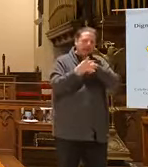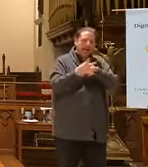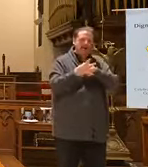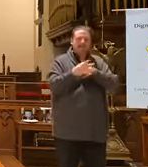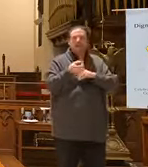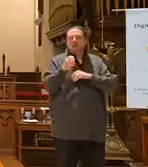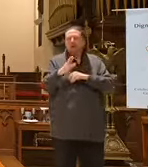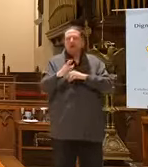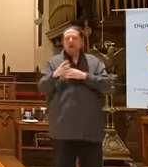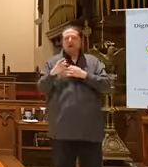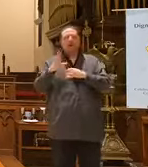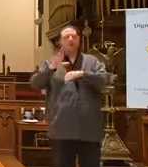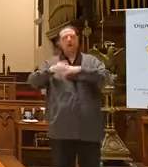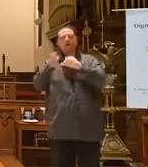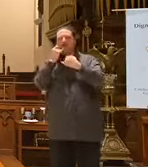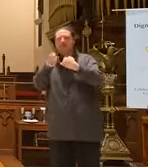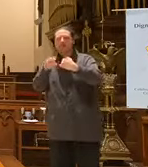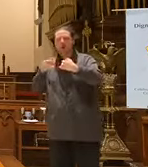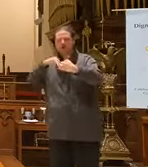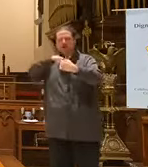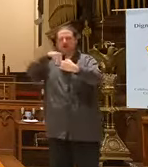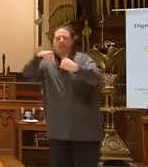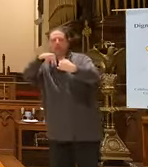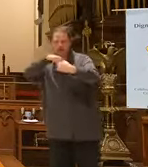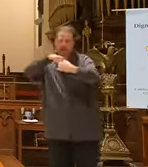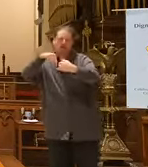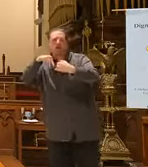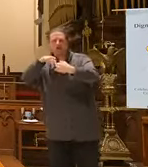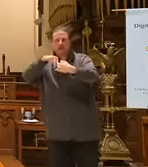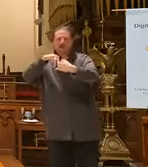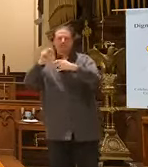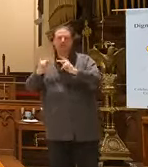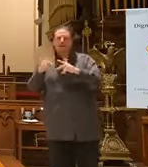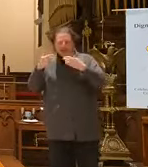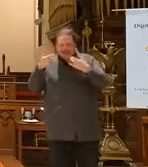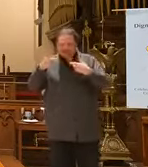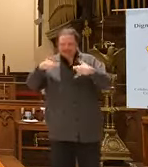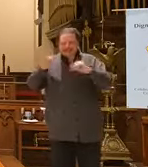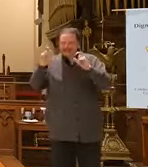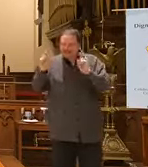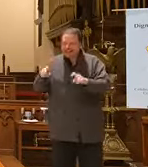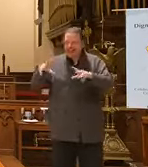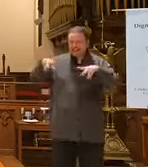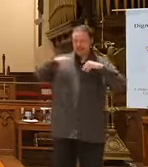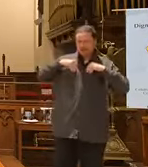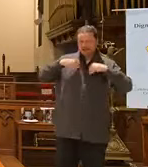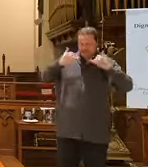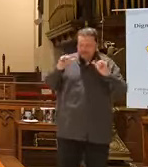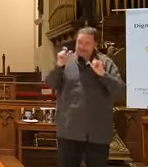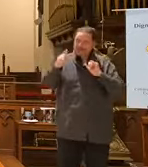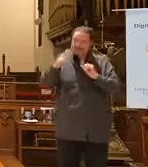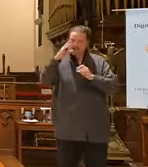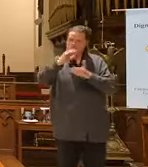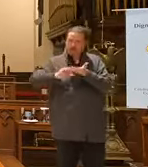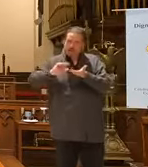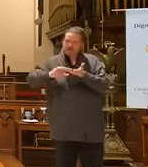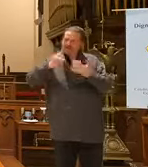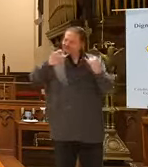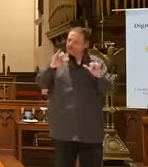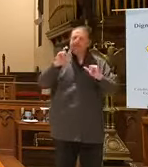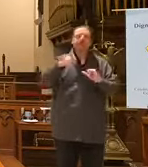were on the margins, people in need of acceptance, forgiveness, and